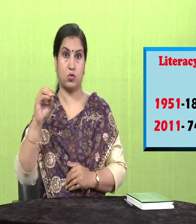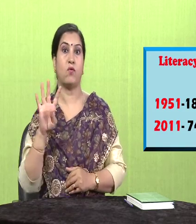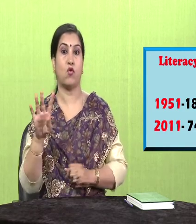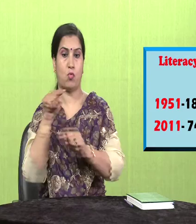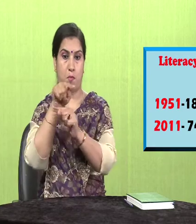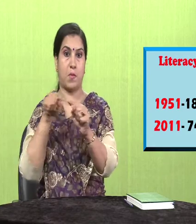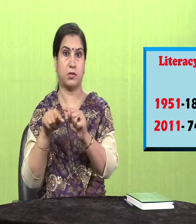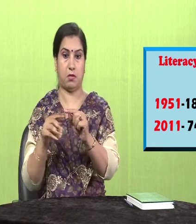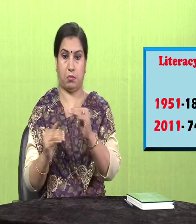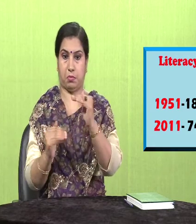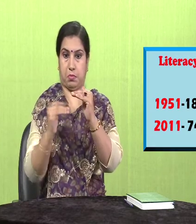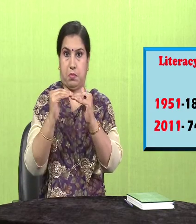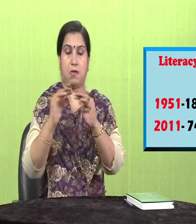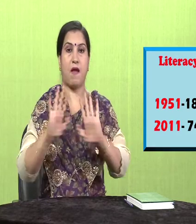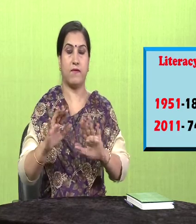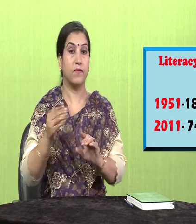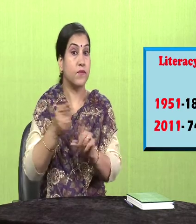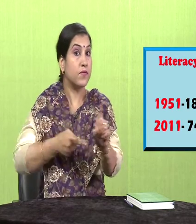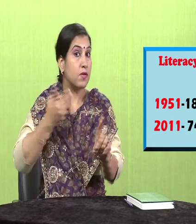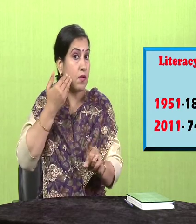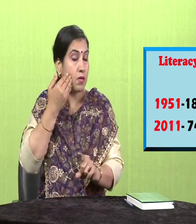74.04% in year 2011.